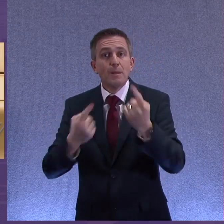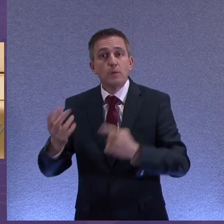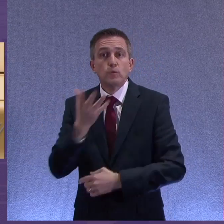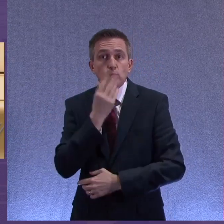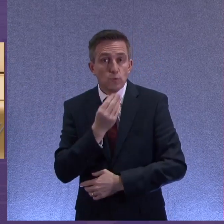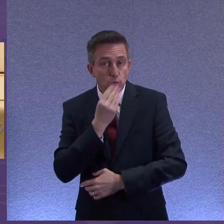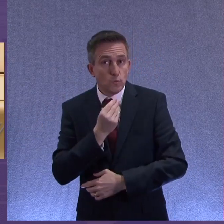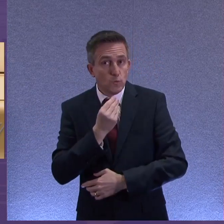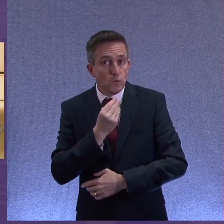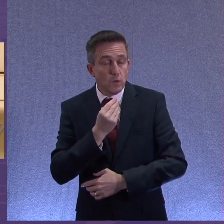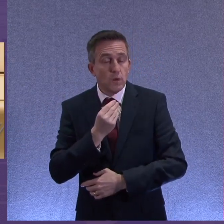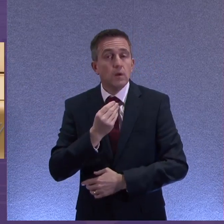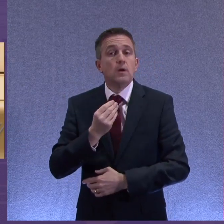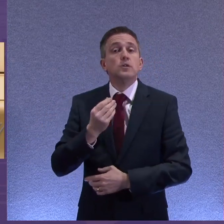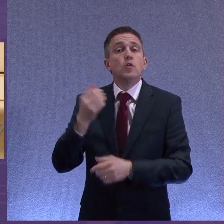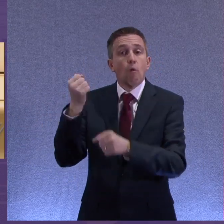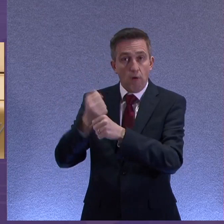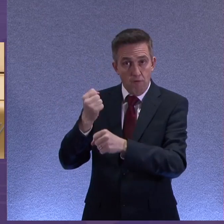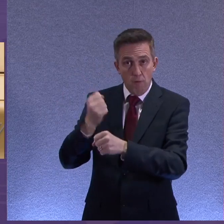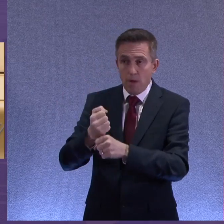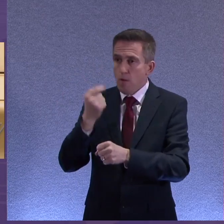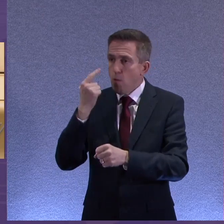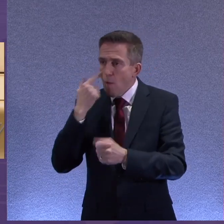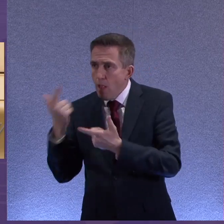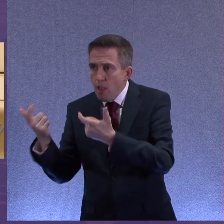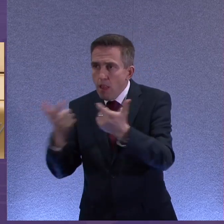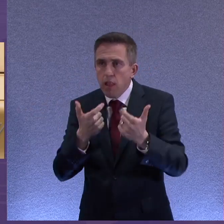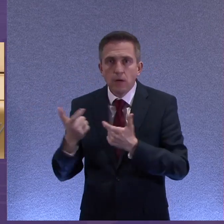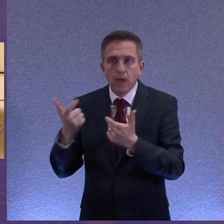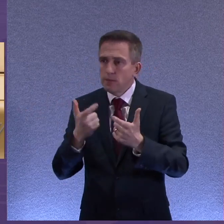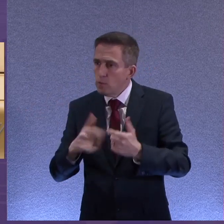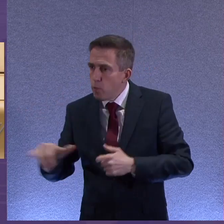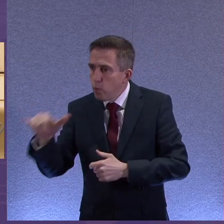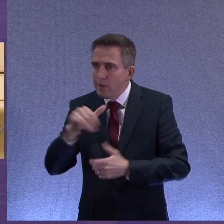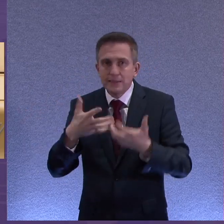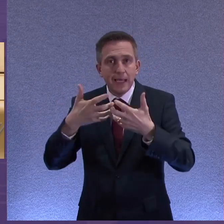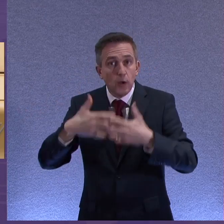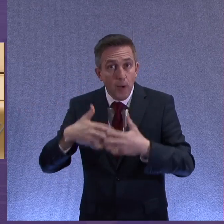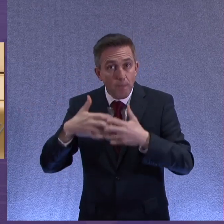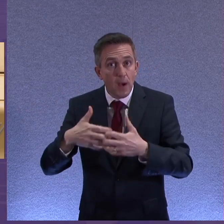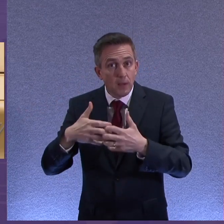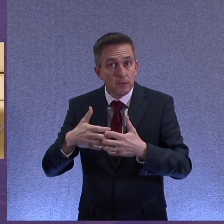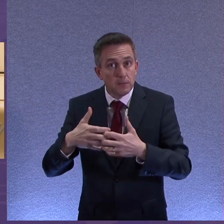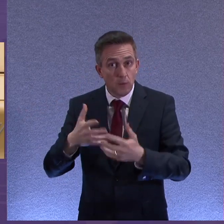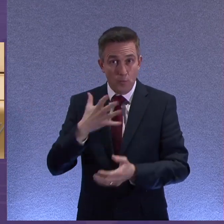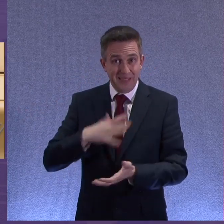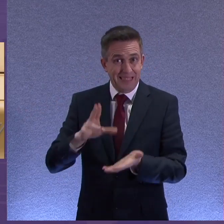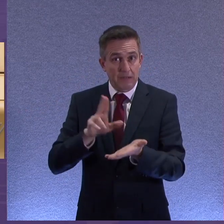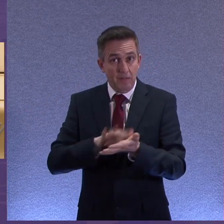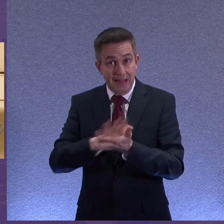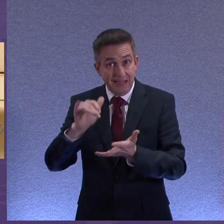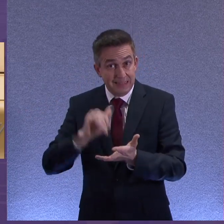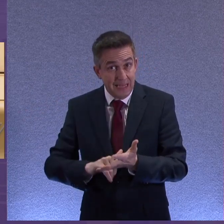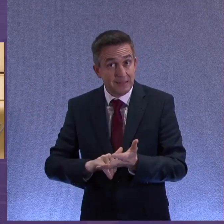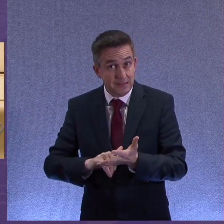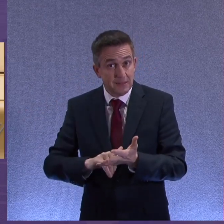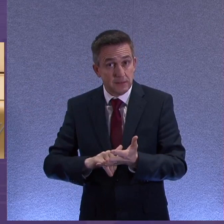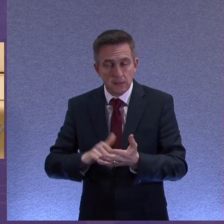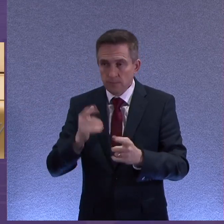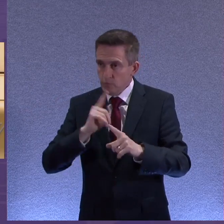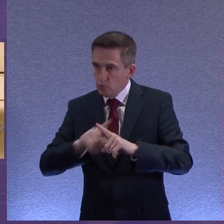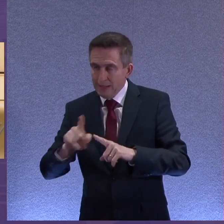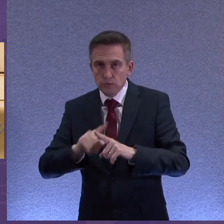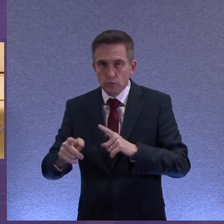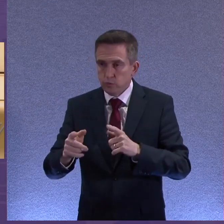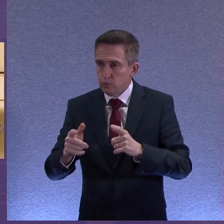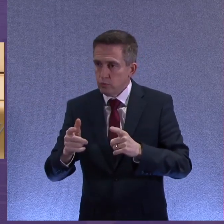cross-government look at how we acquire the equipment that we need to address this particular challenge is a really important